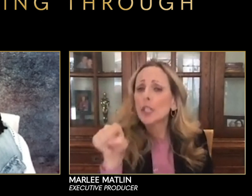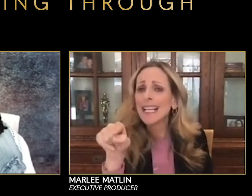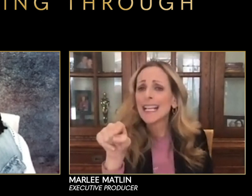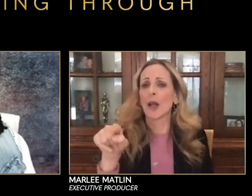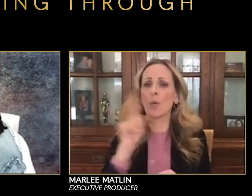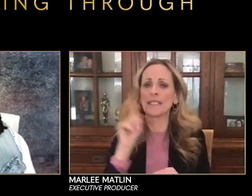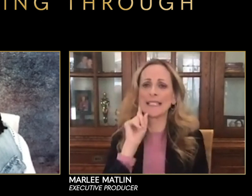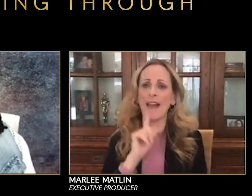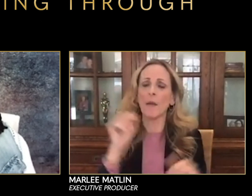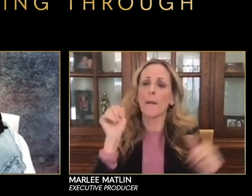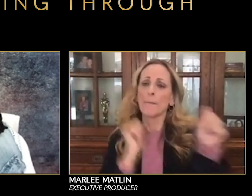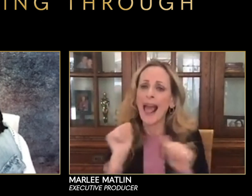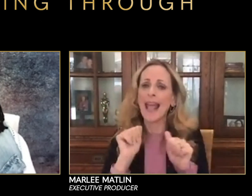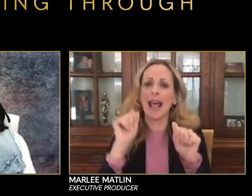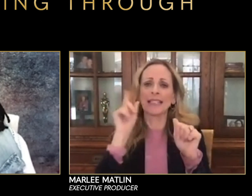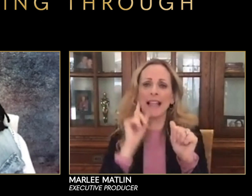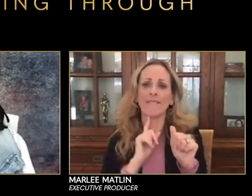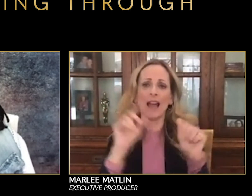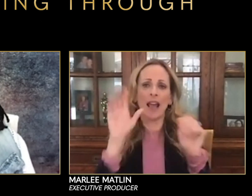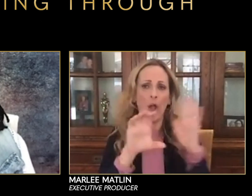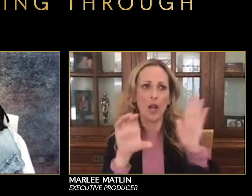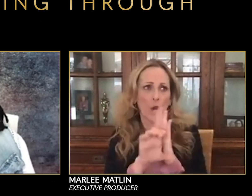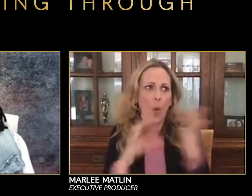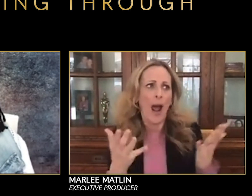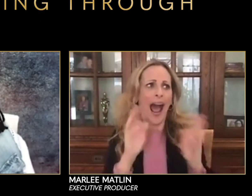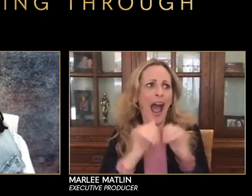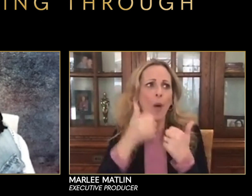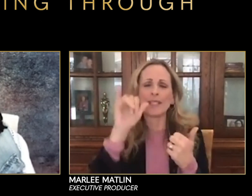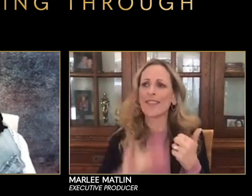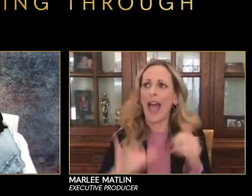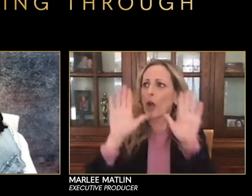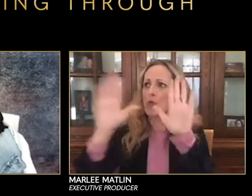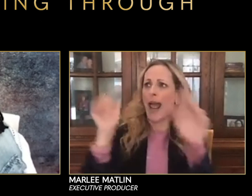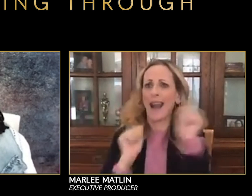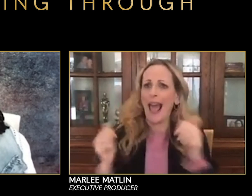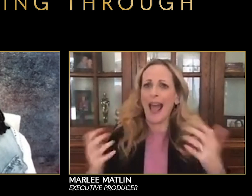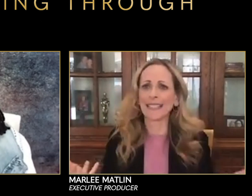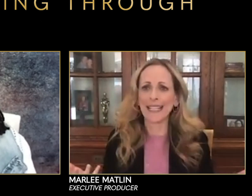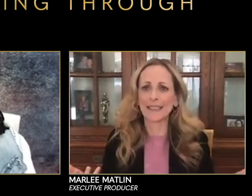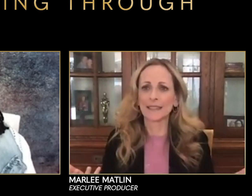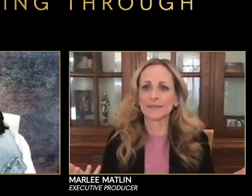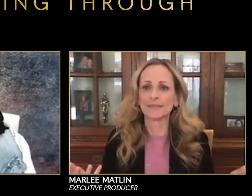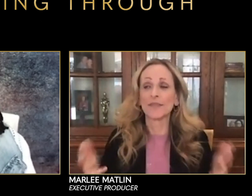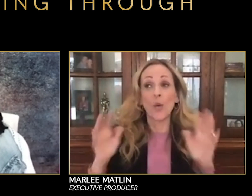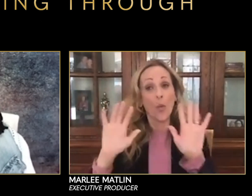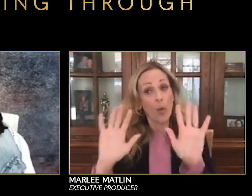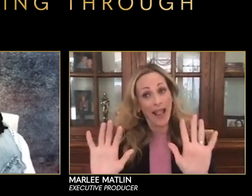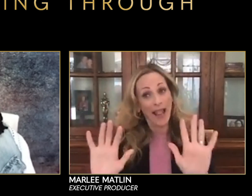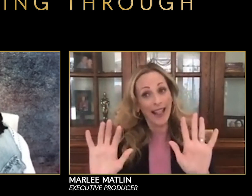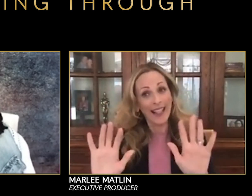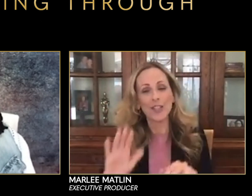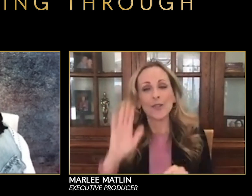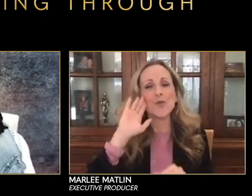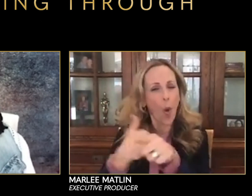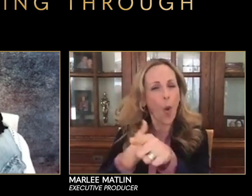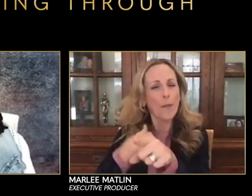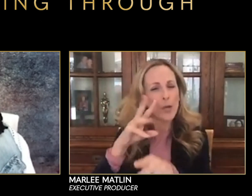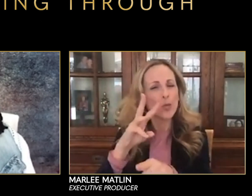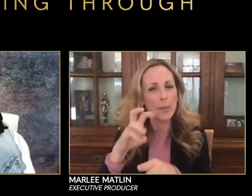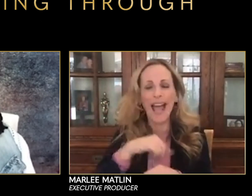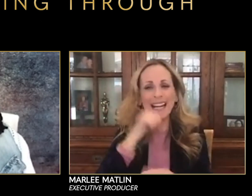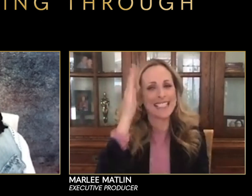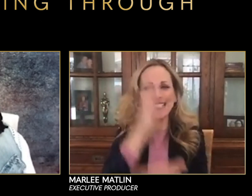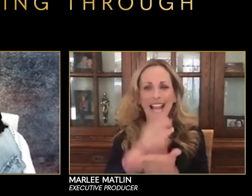pity. She was a deaf person playing a deaf role. So how is that considered acting? And